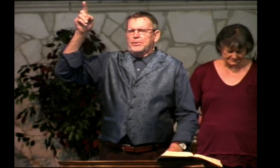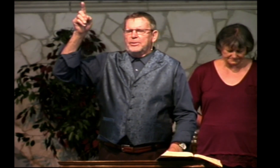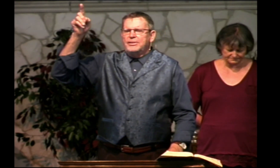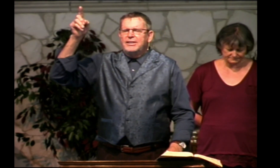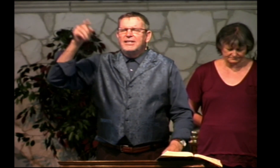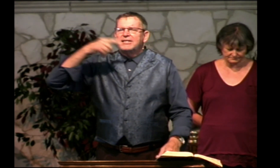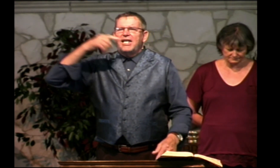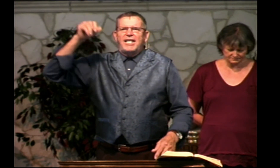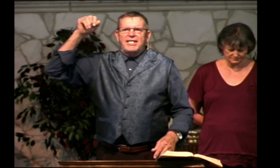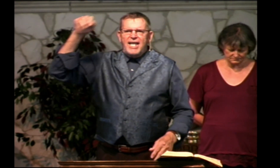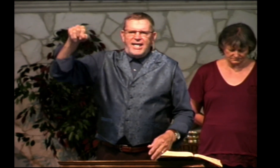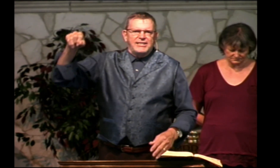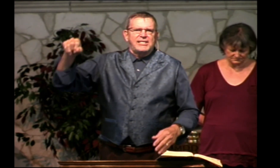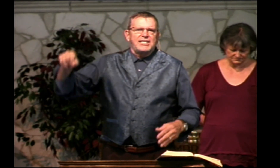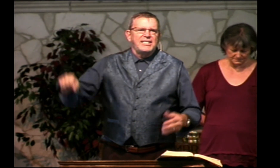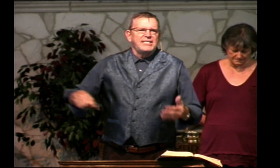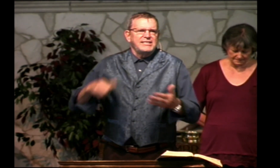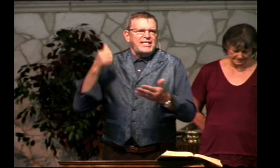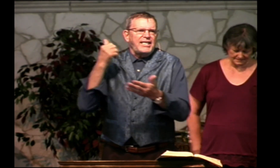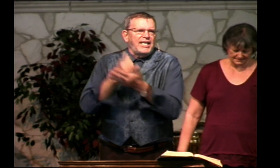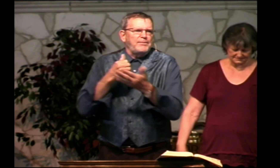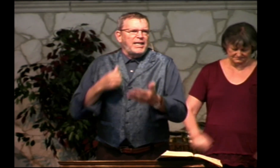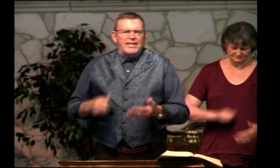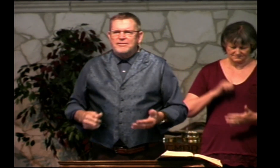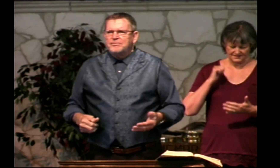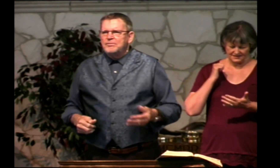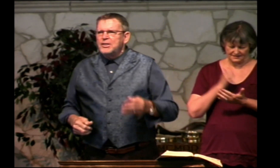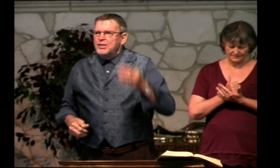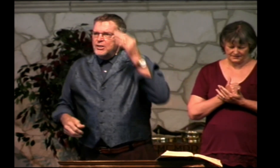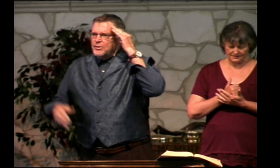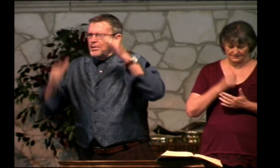you, saying yes and amen.